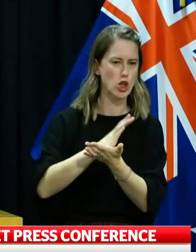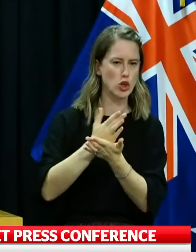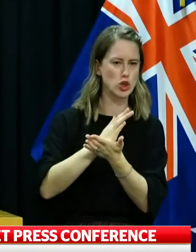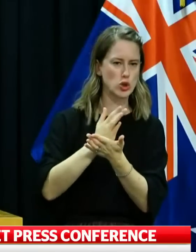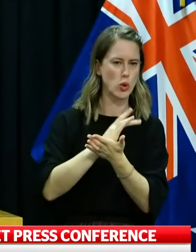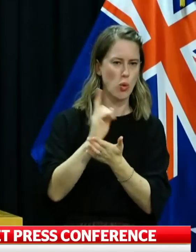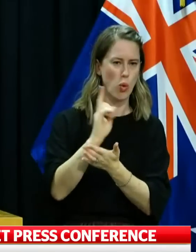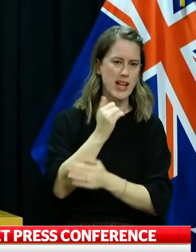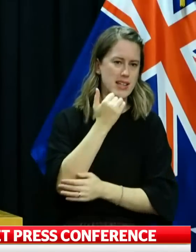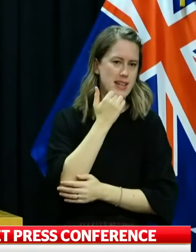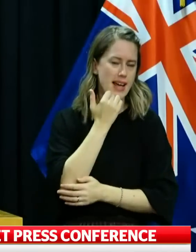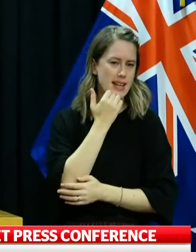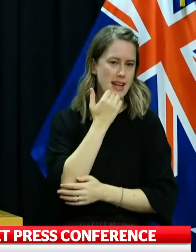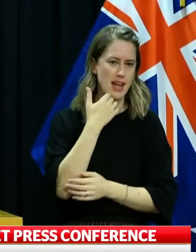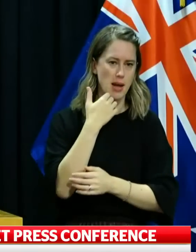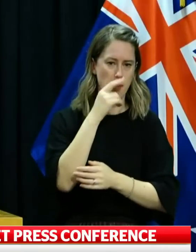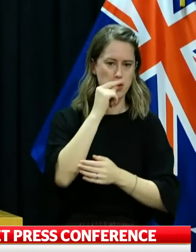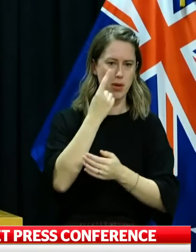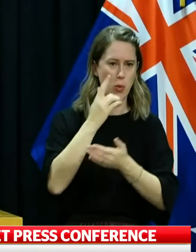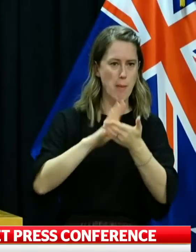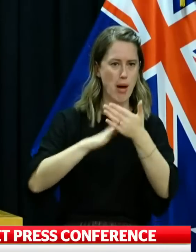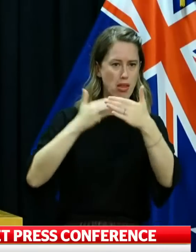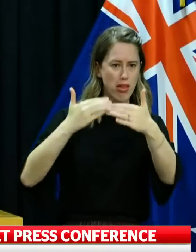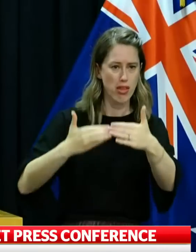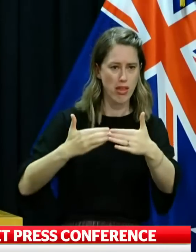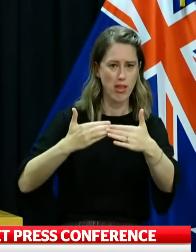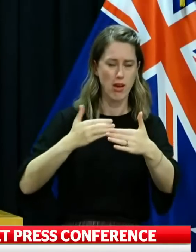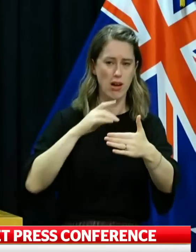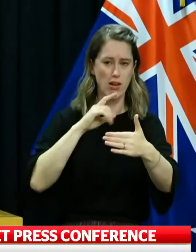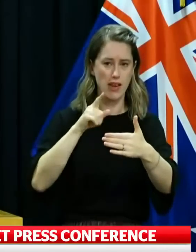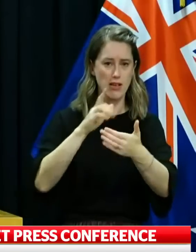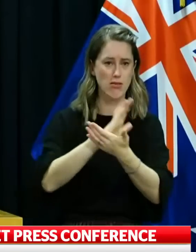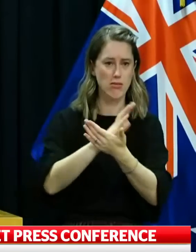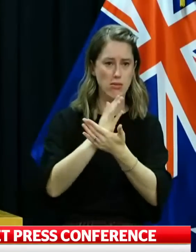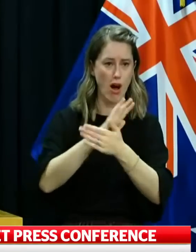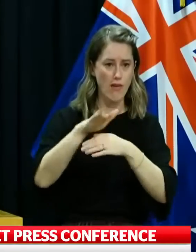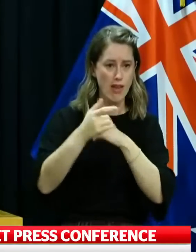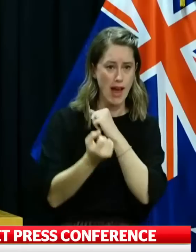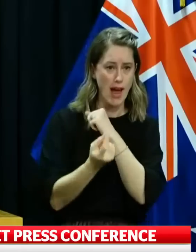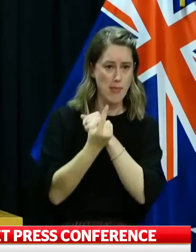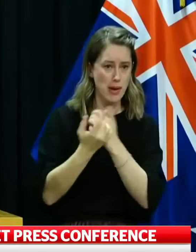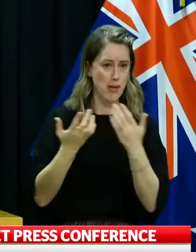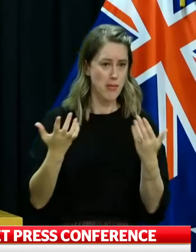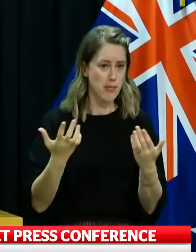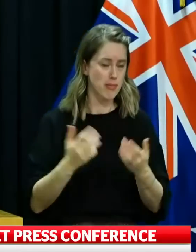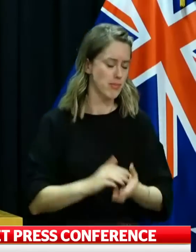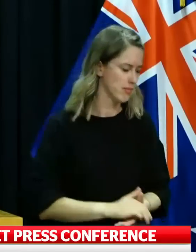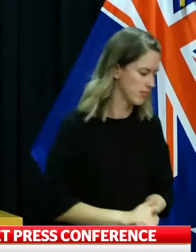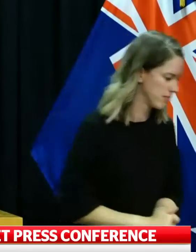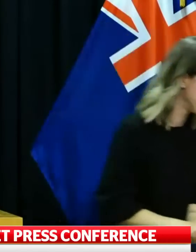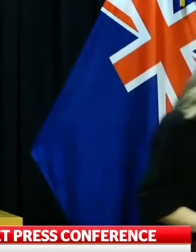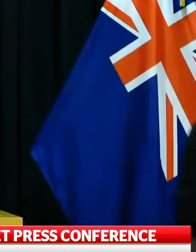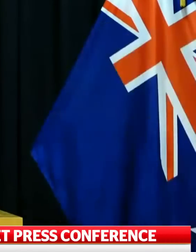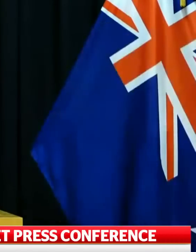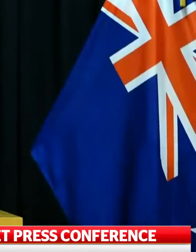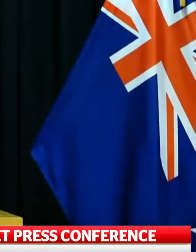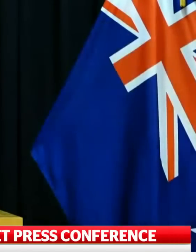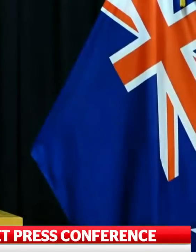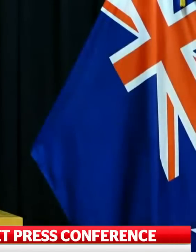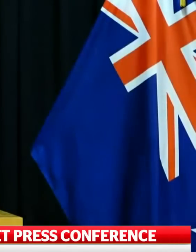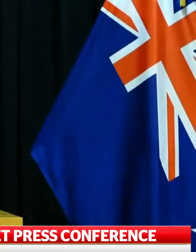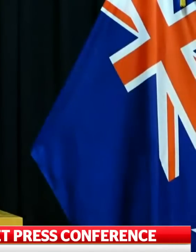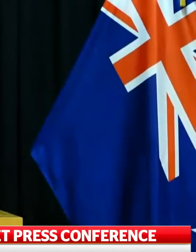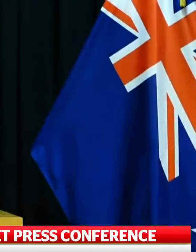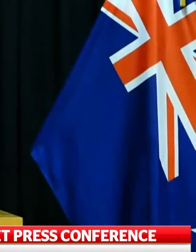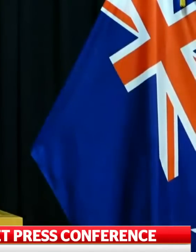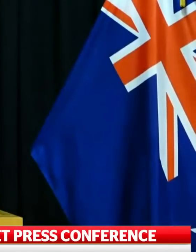certain date. They have a month perhaps. So, I mean, is there still a lot of uncertainty around that happening? I wouldn't know that. I wouldn't know I would describe it in